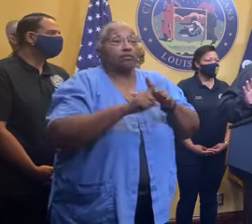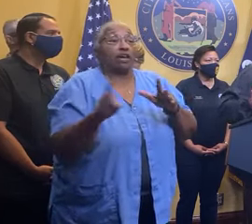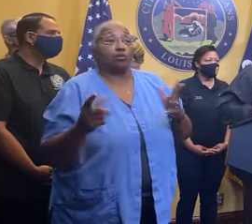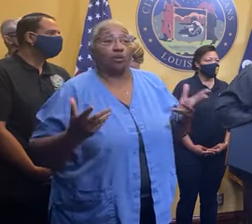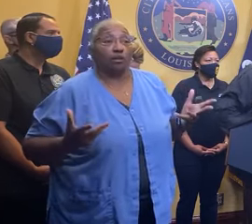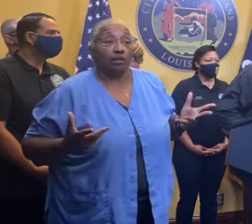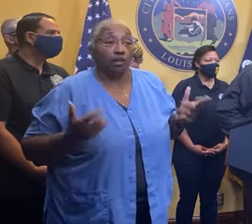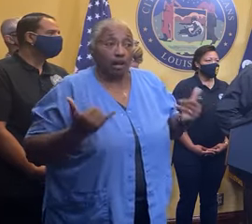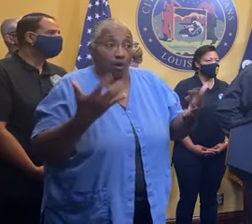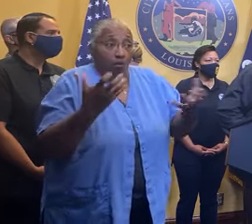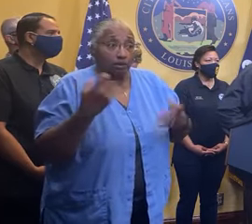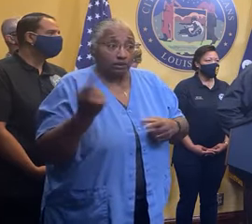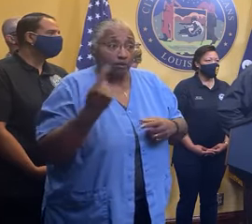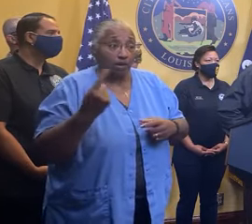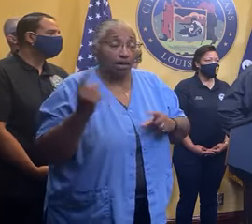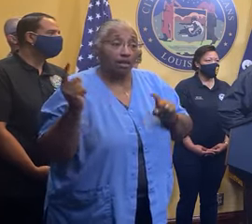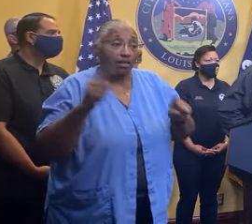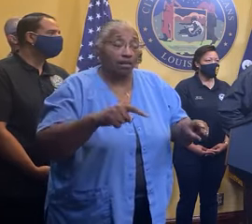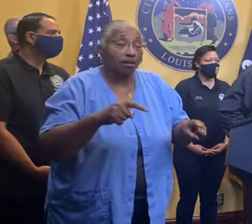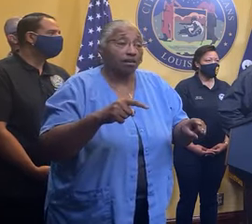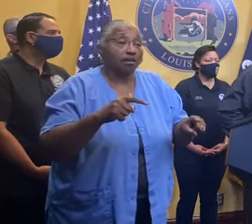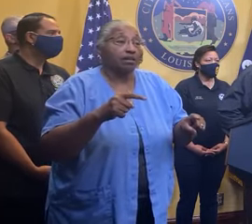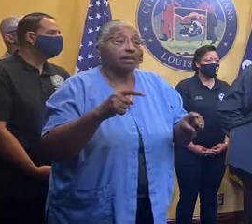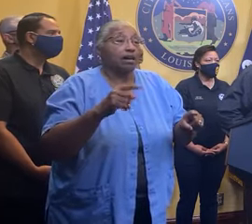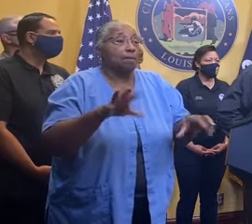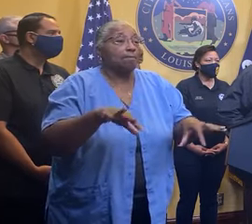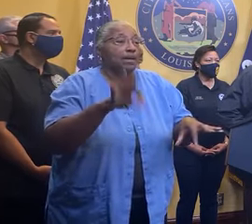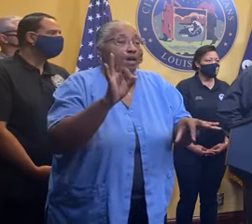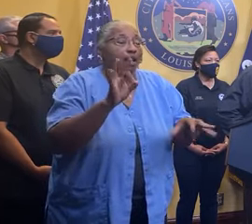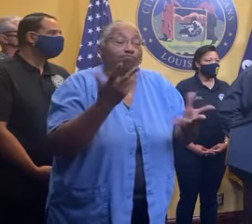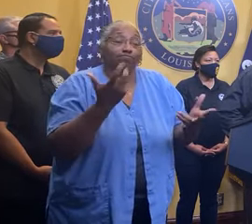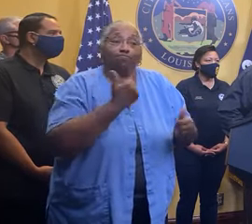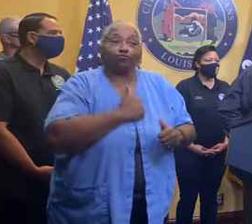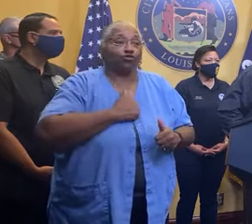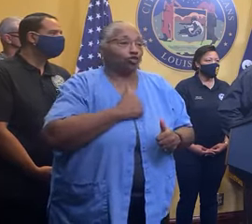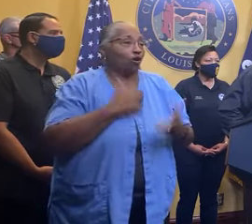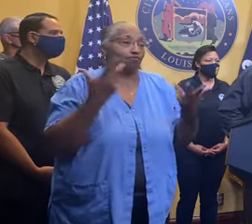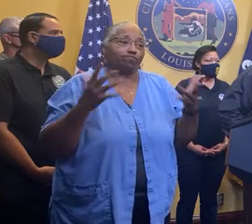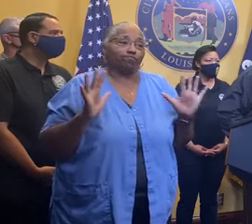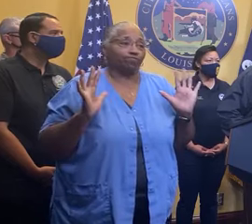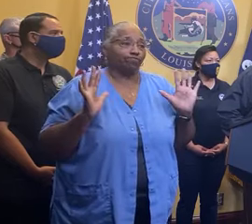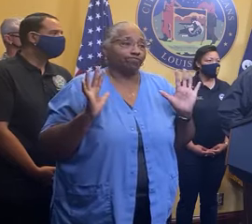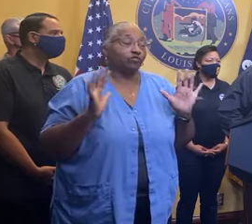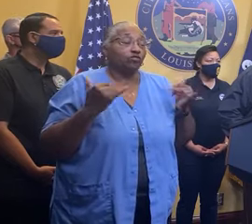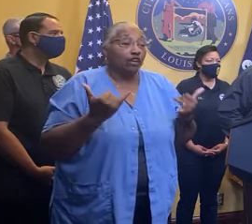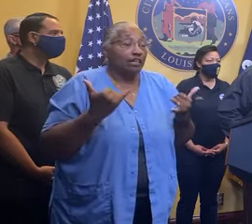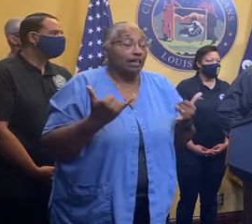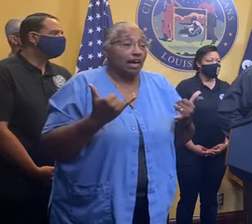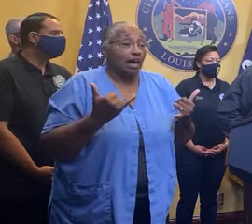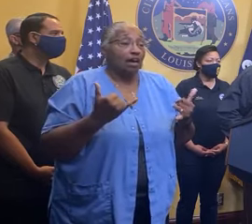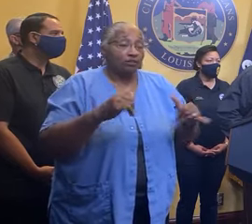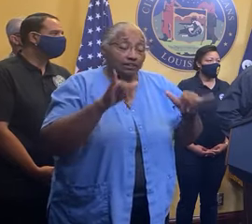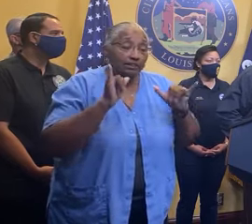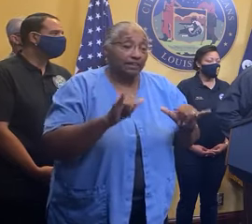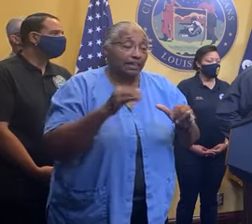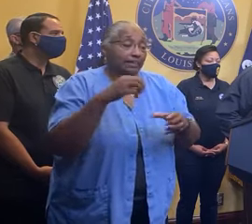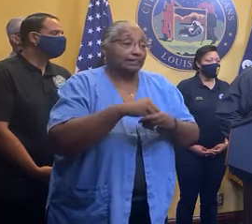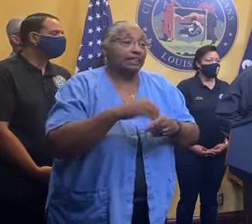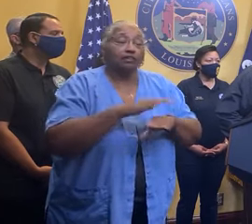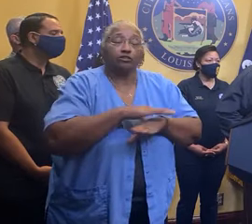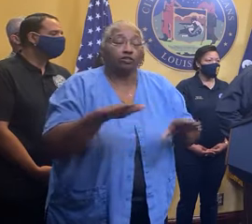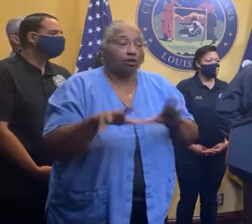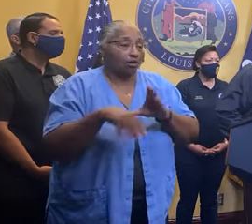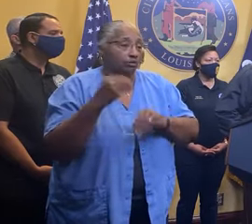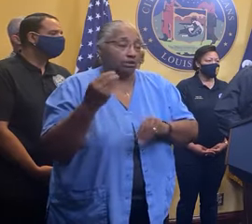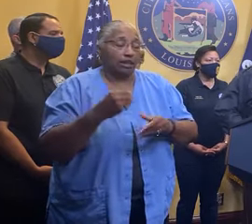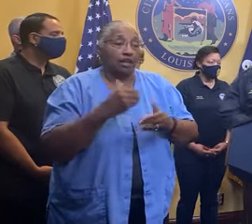now you want someone to come get you. I'm sorry, we're past that point. Our advice to you now is get to shelter in place and protect yourself indoors. Do not be